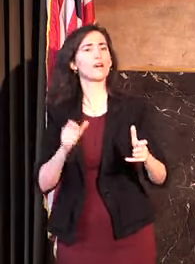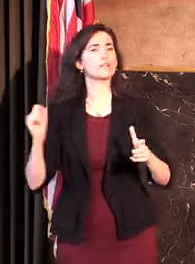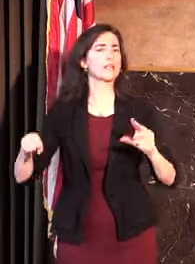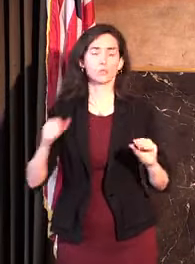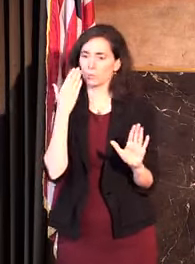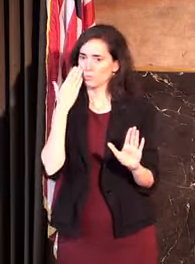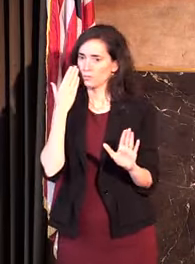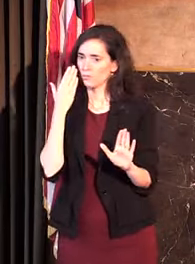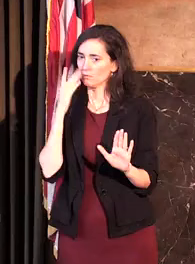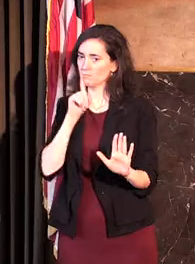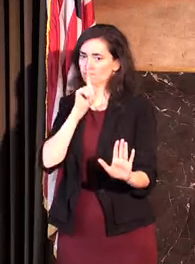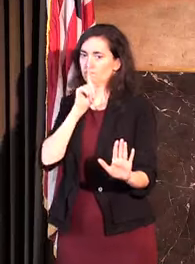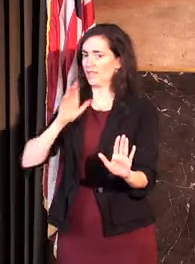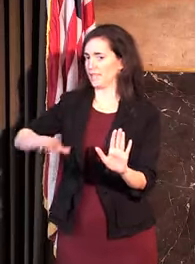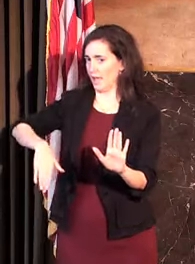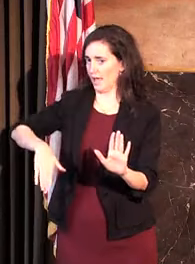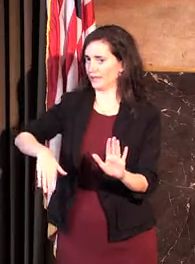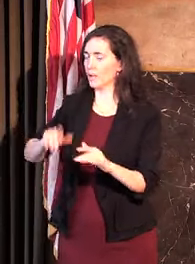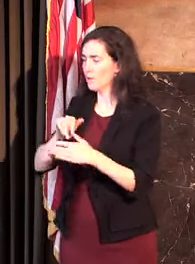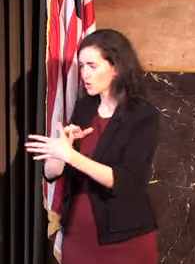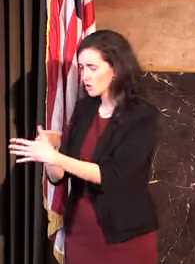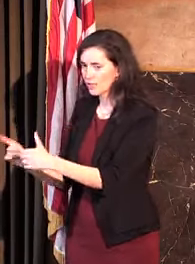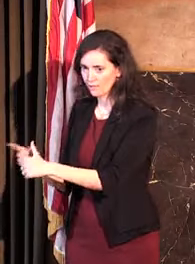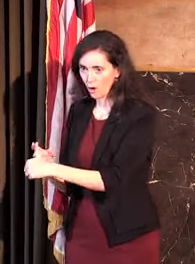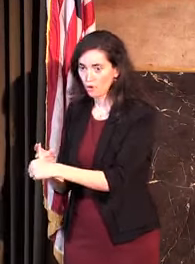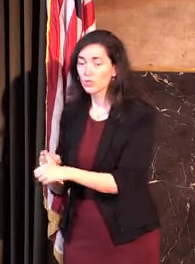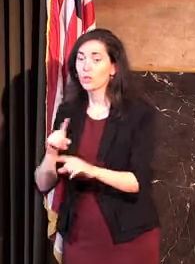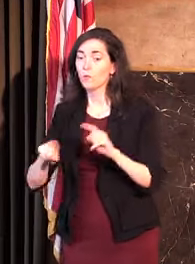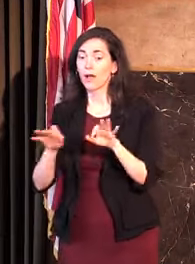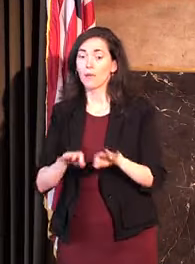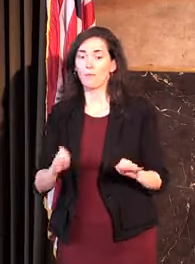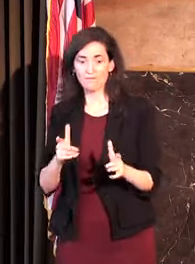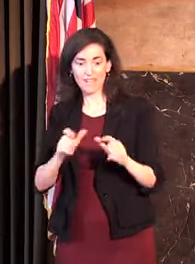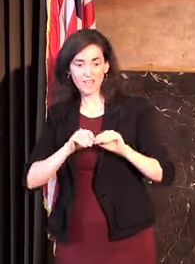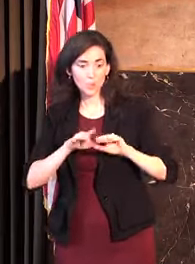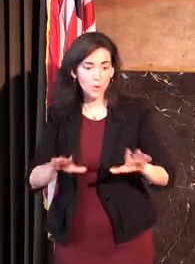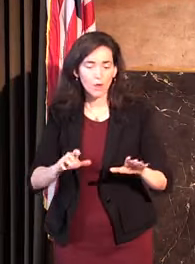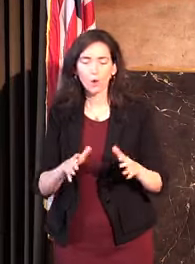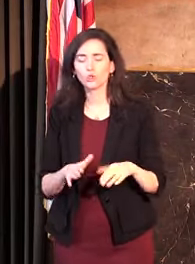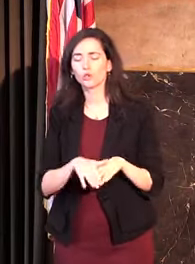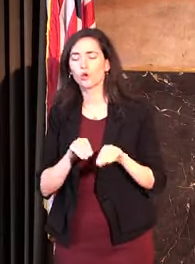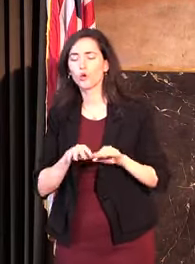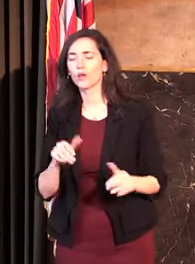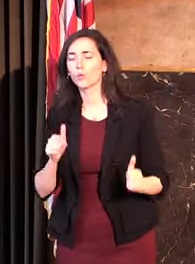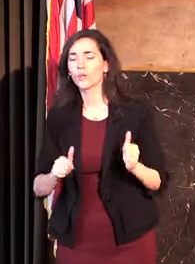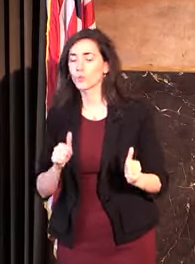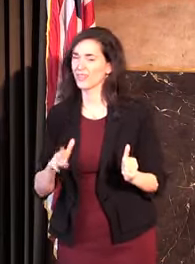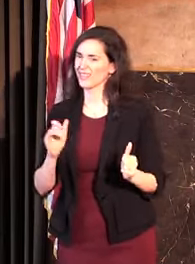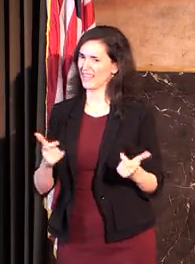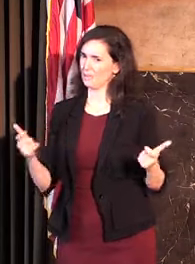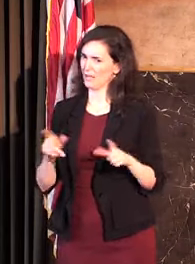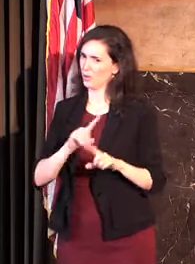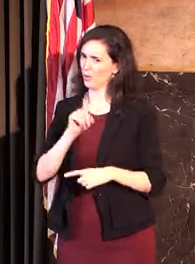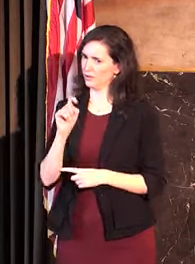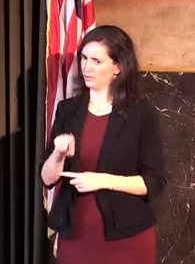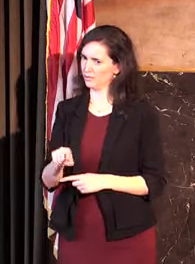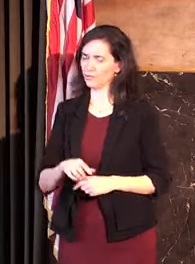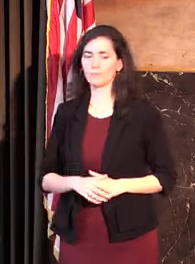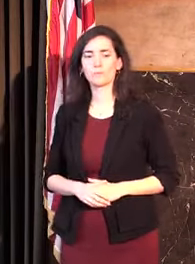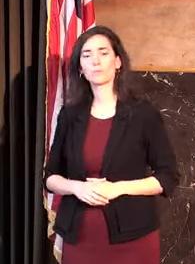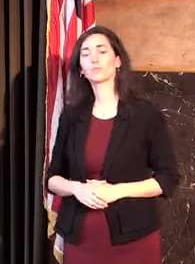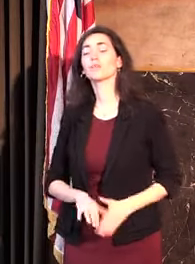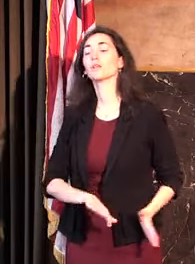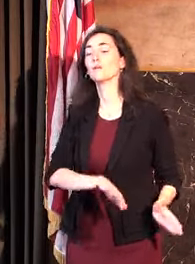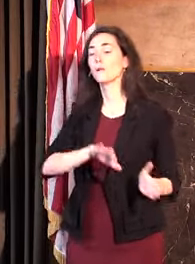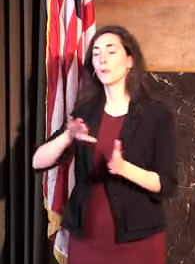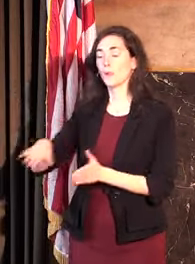it is, and that's a crucial, crucial question. We don't know how